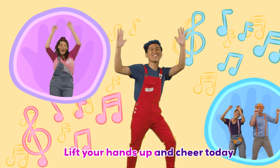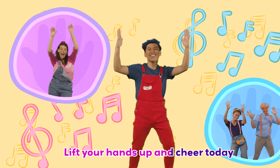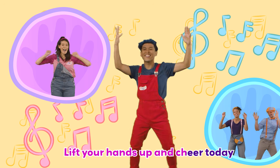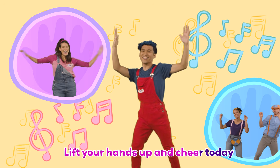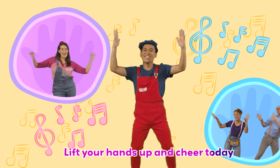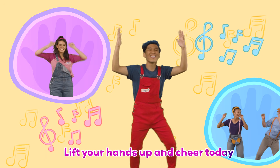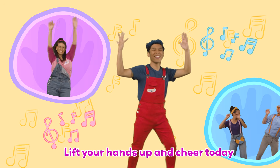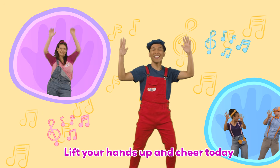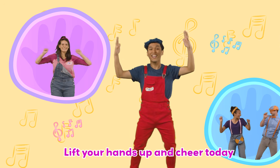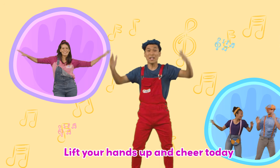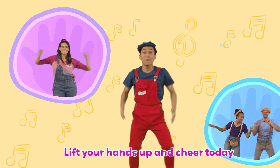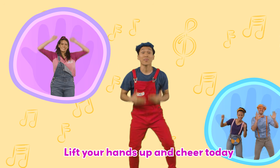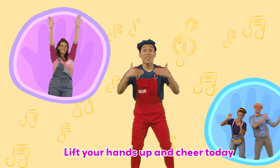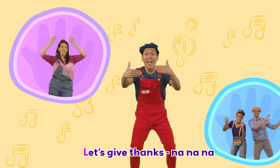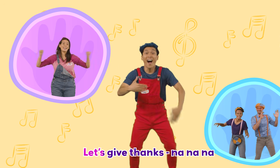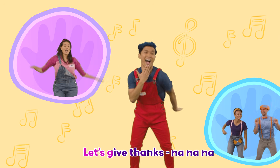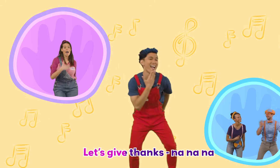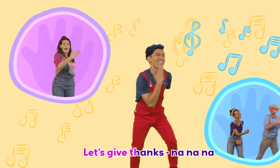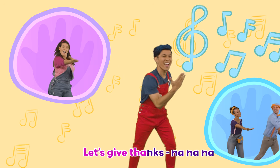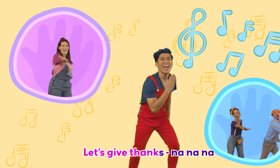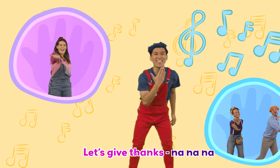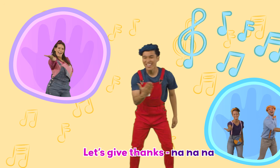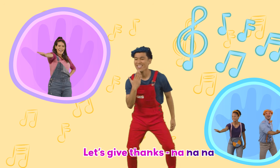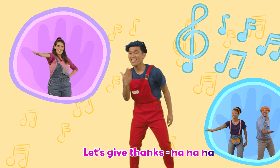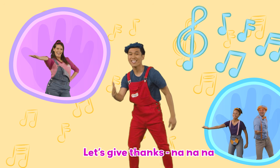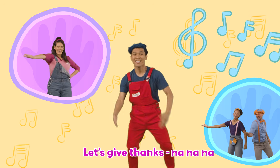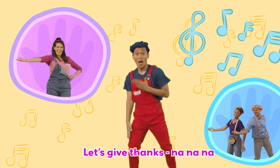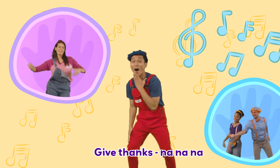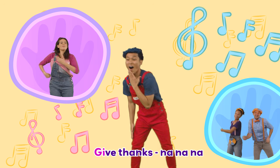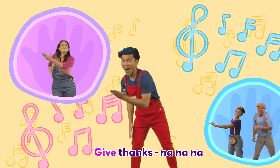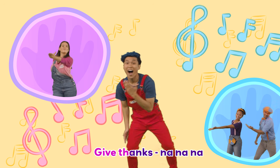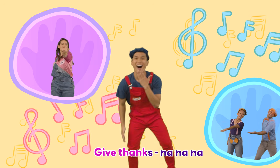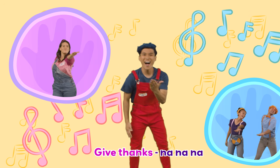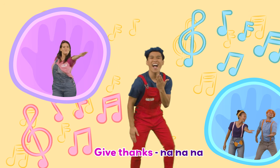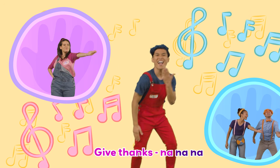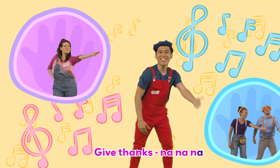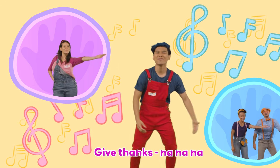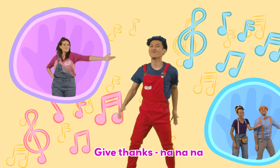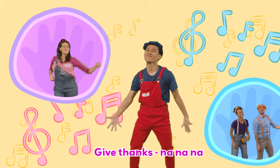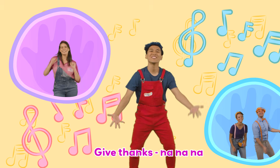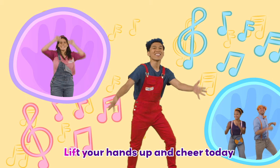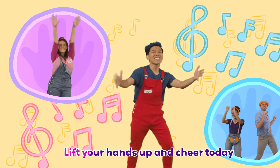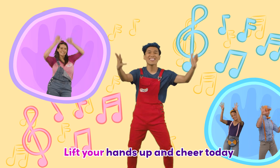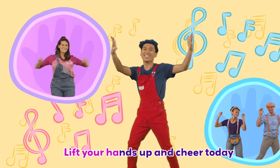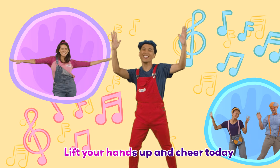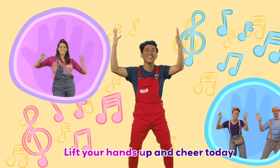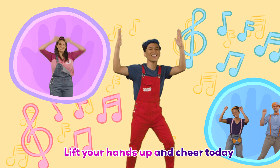cheer today. Let's give thanks, na na na. Give thanks, na na na. Lift your hands up and